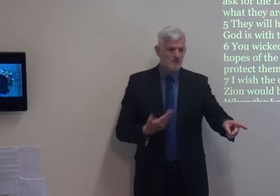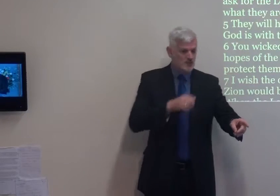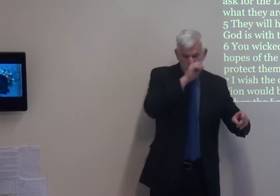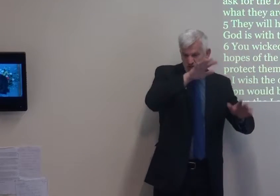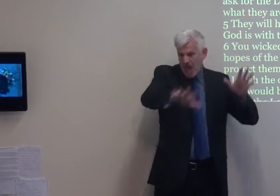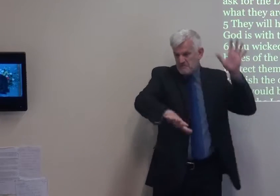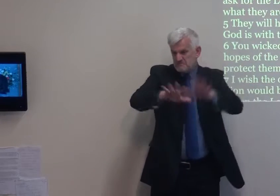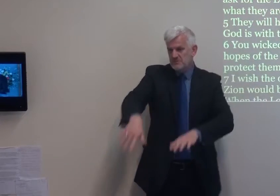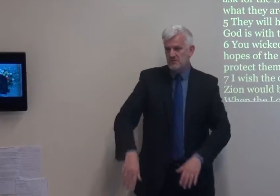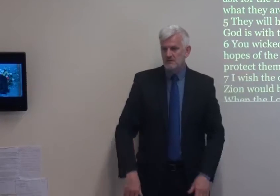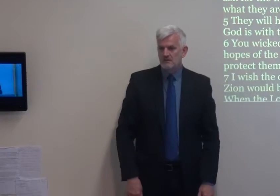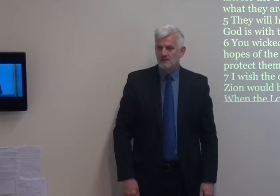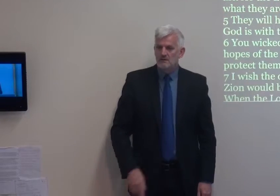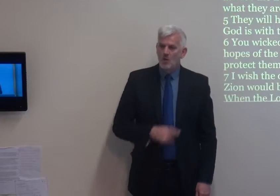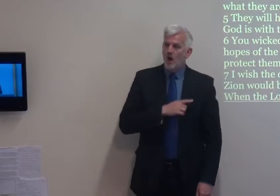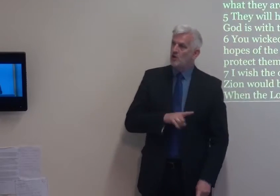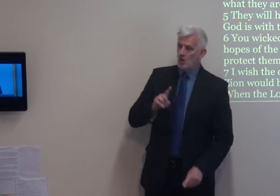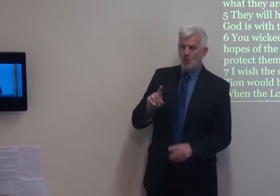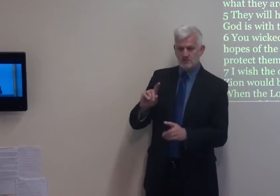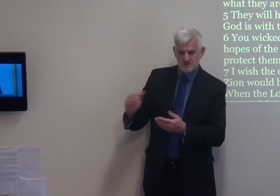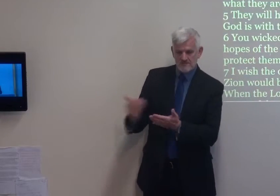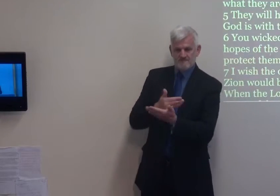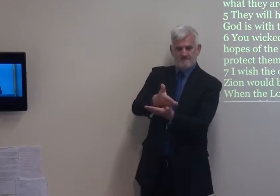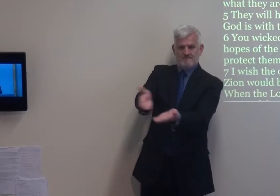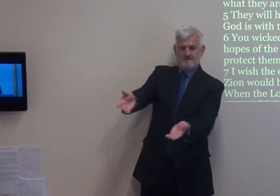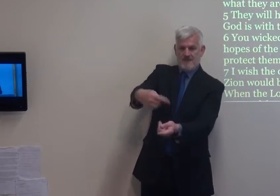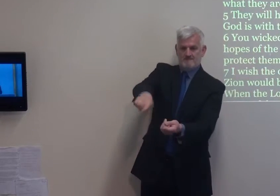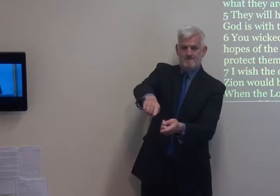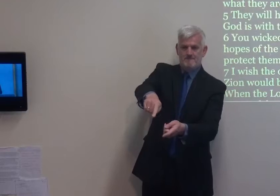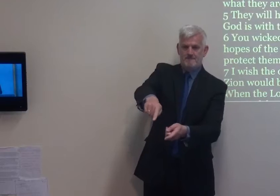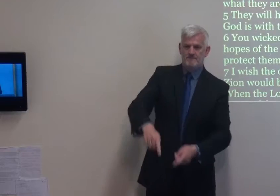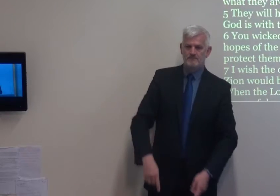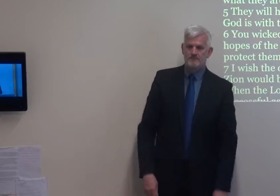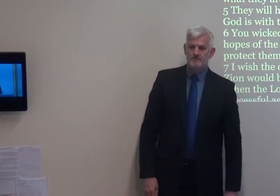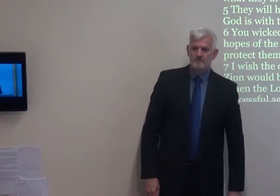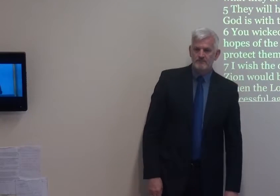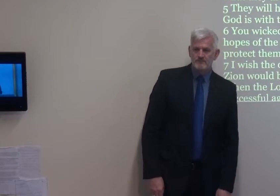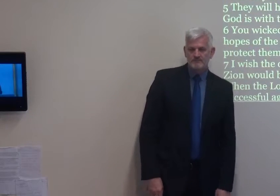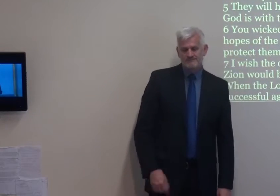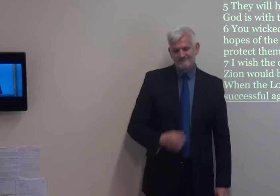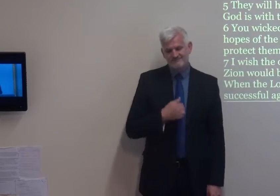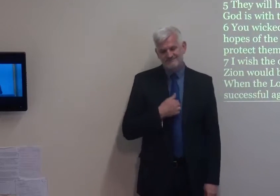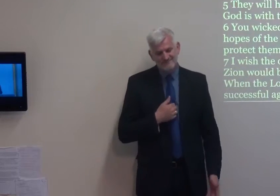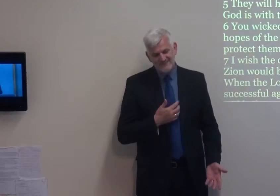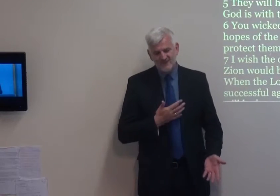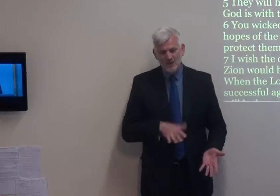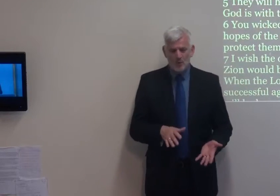is his refuge. Oh, that the salvation of Israel will come out of Zion. When